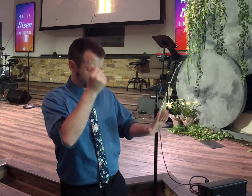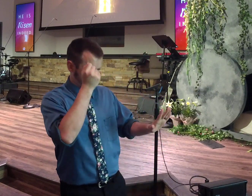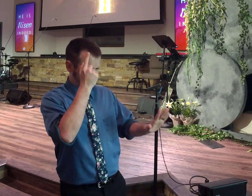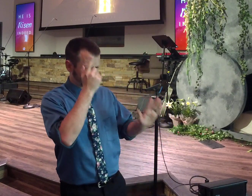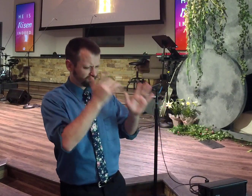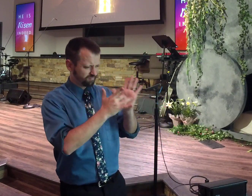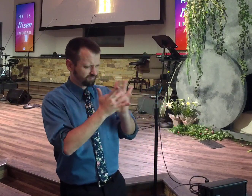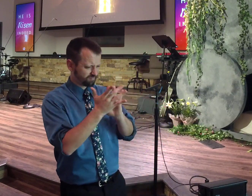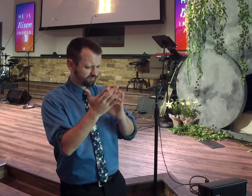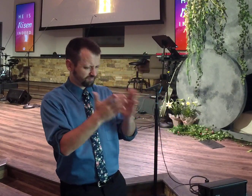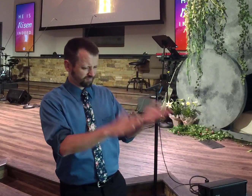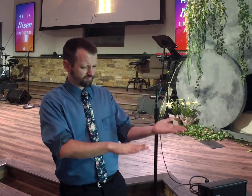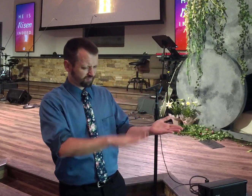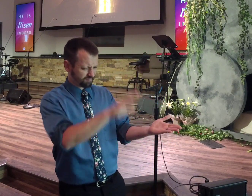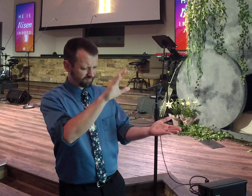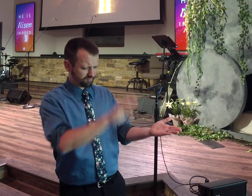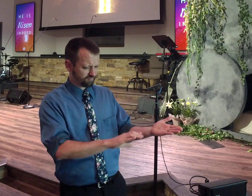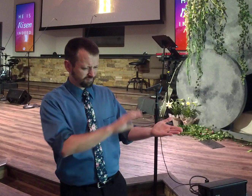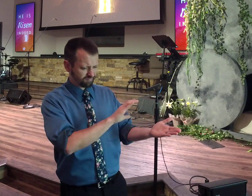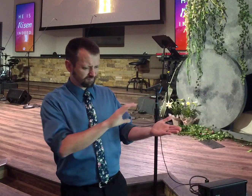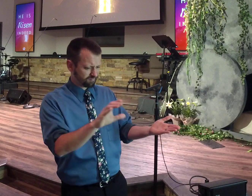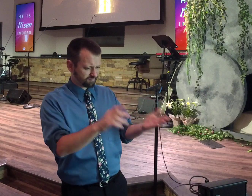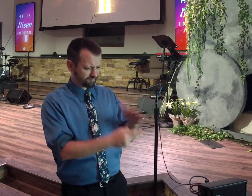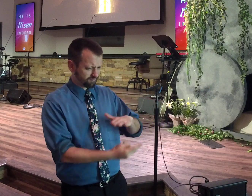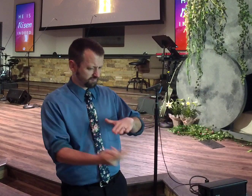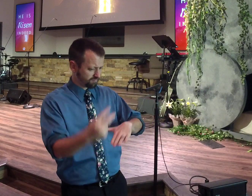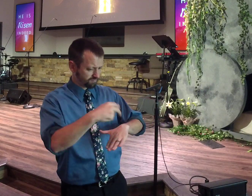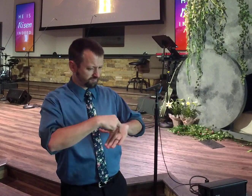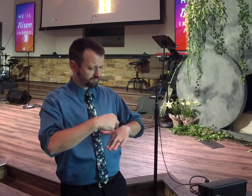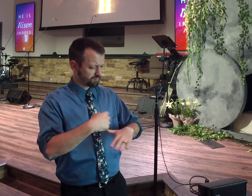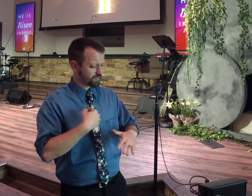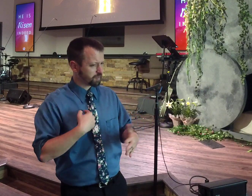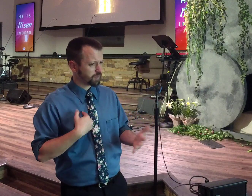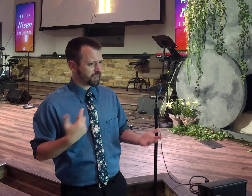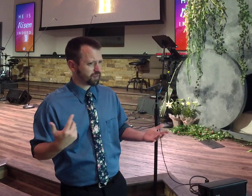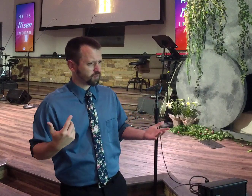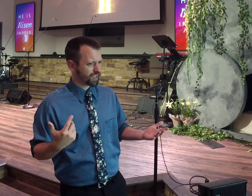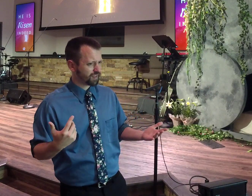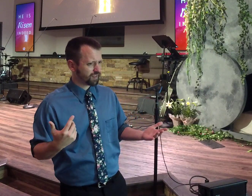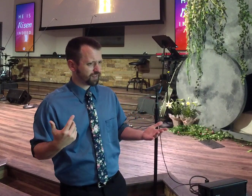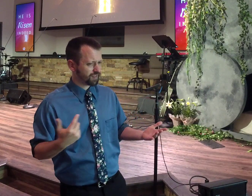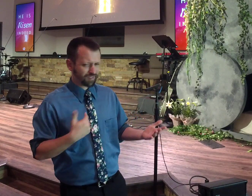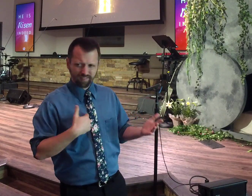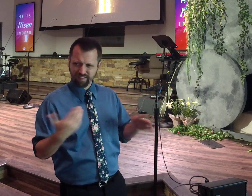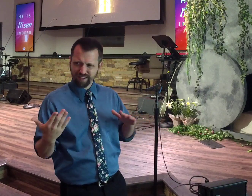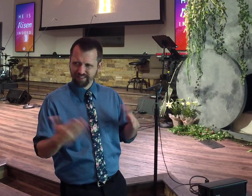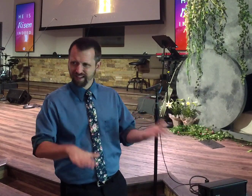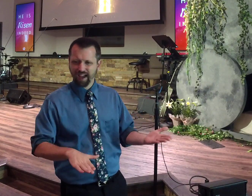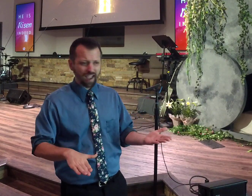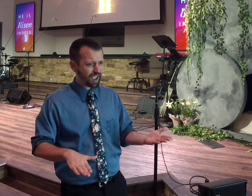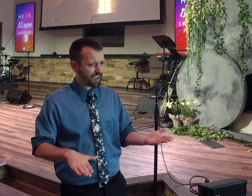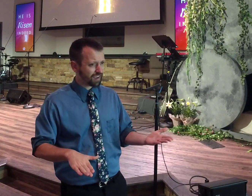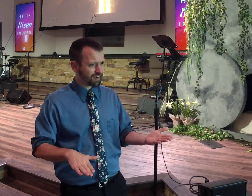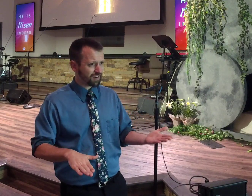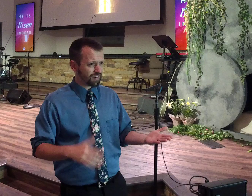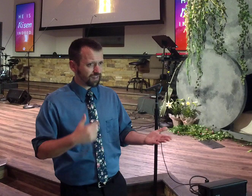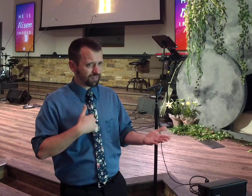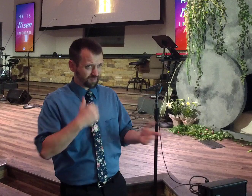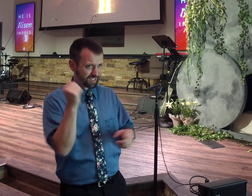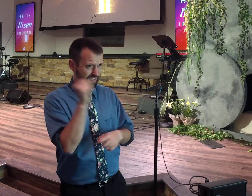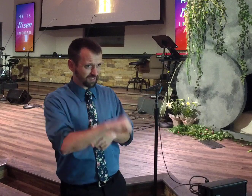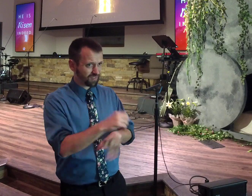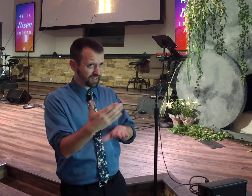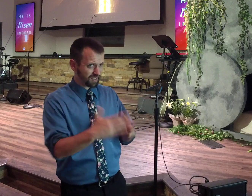on the cross and that he rose from the grave, but what about me? When I die, will I be able to defeat